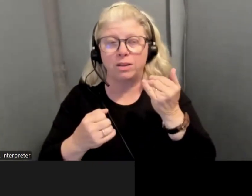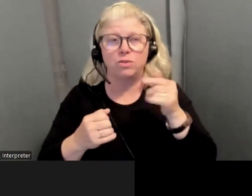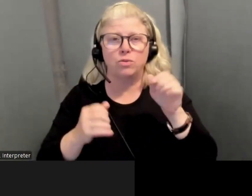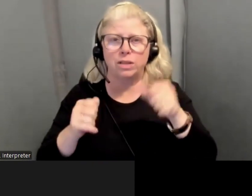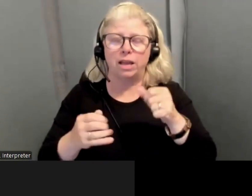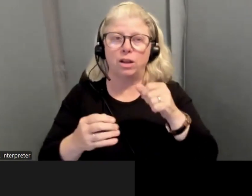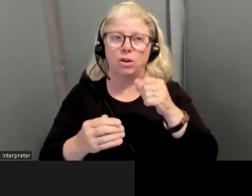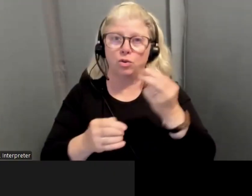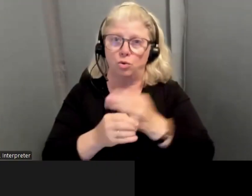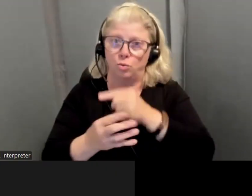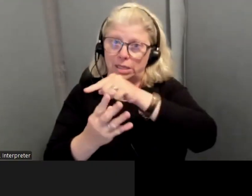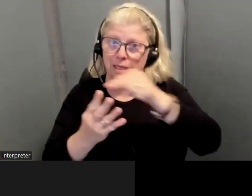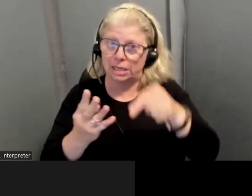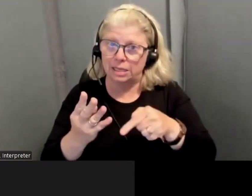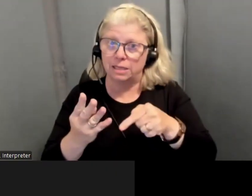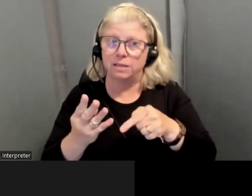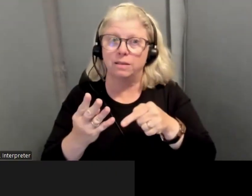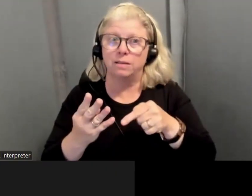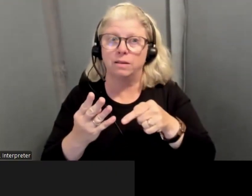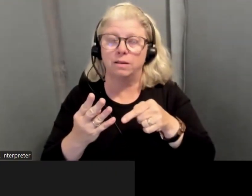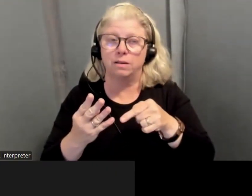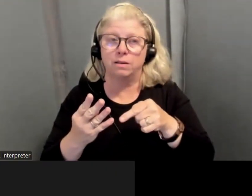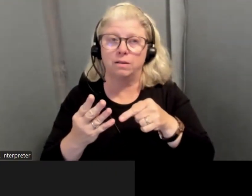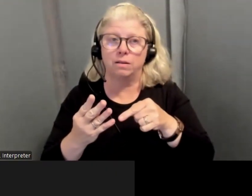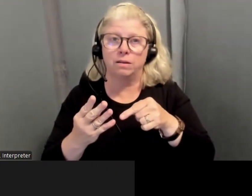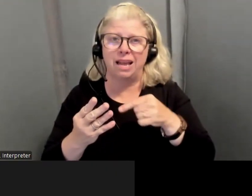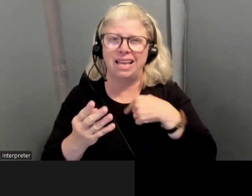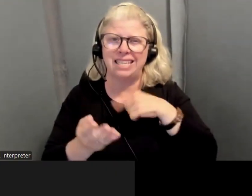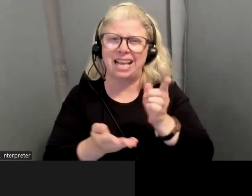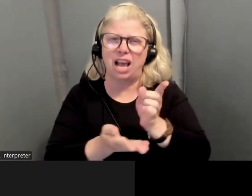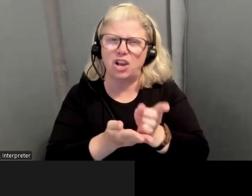use these as a